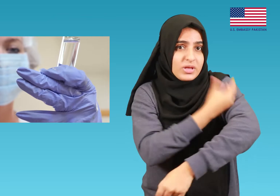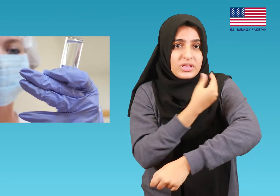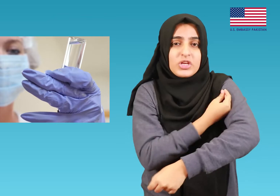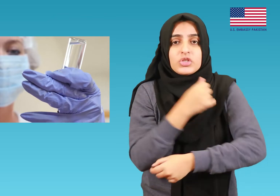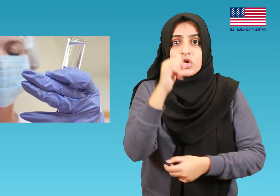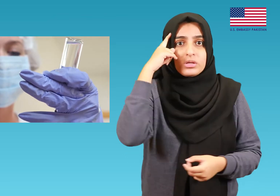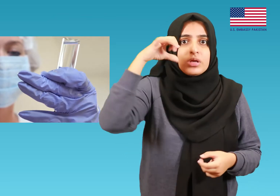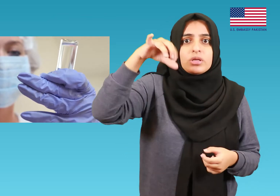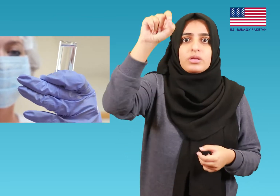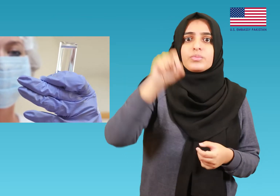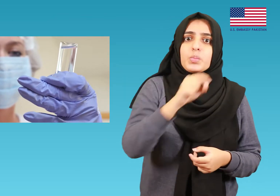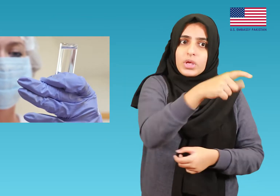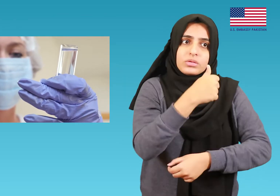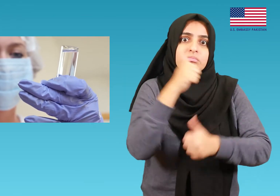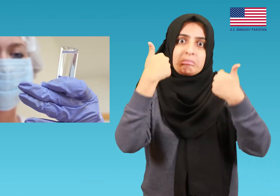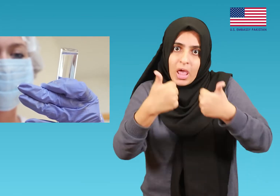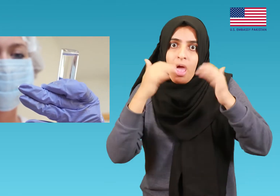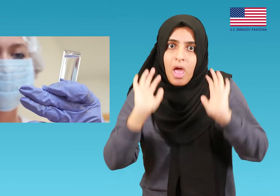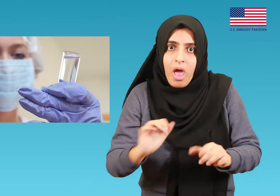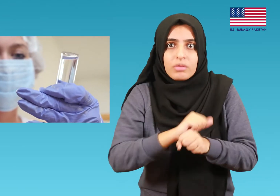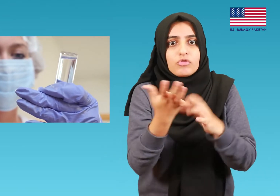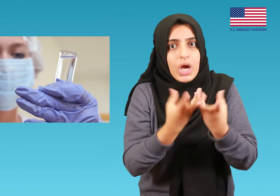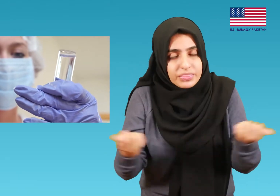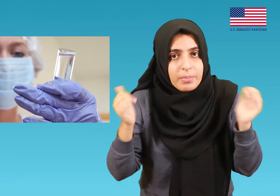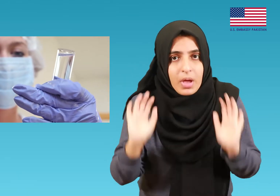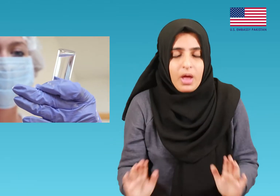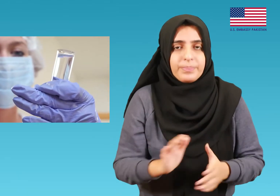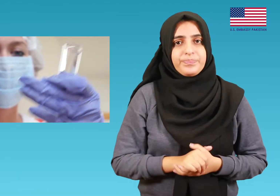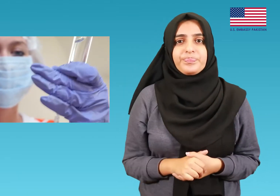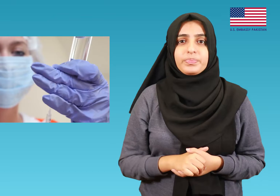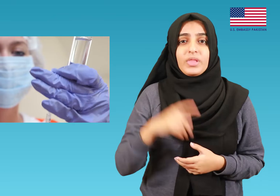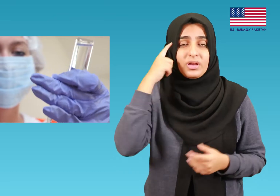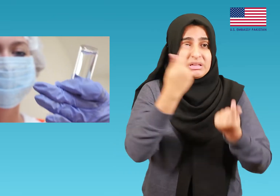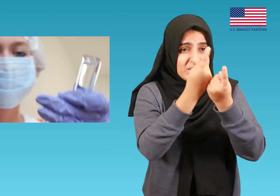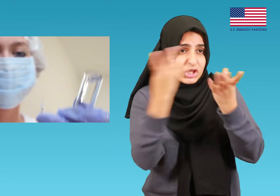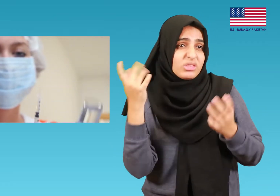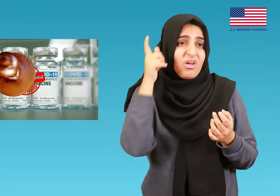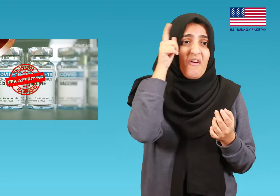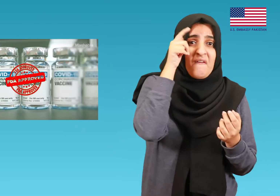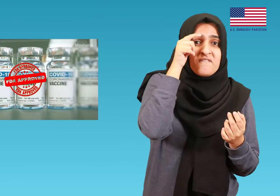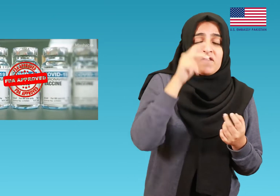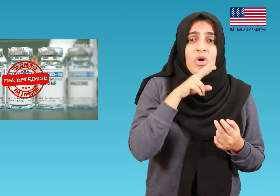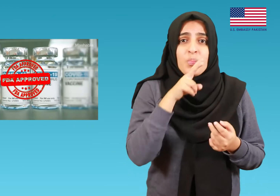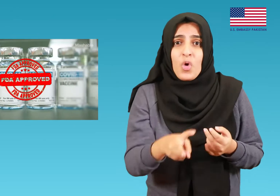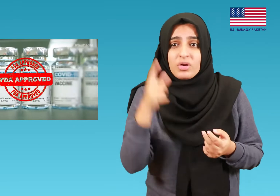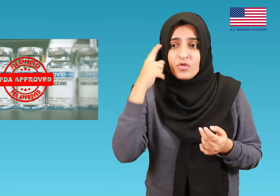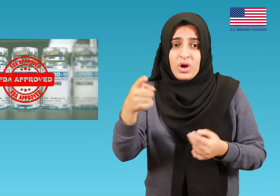up to 90% effective against the virus. Although some have raised concerns about AstraZeneca's